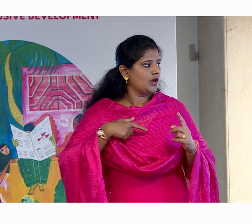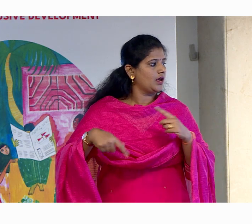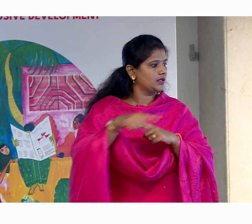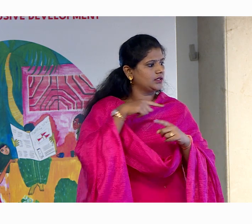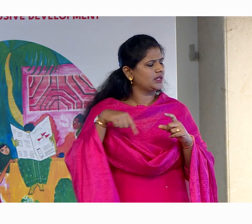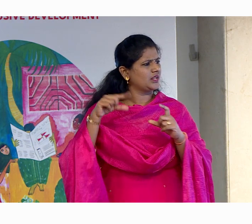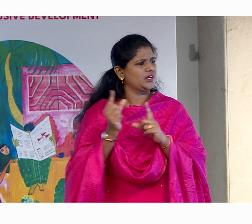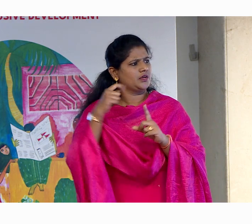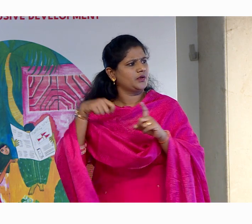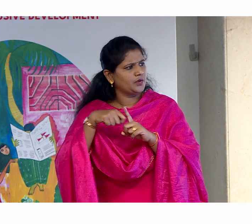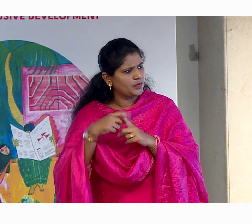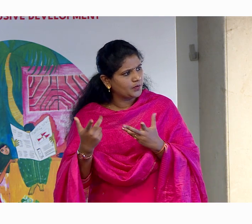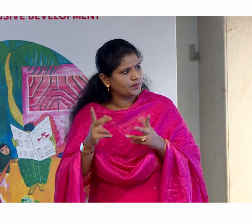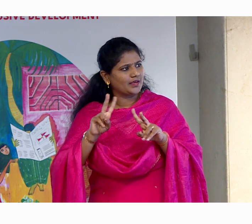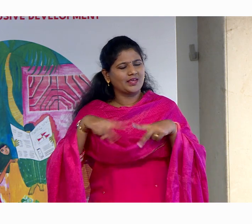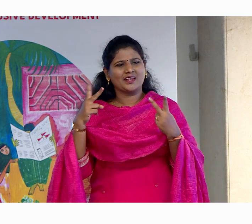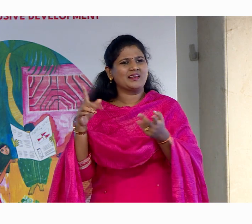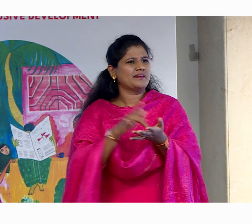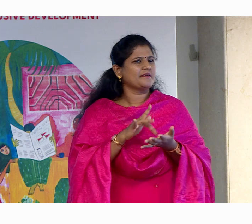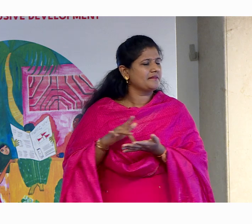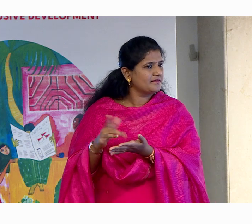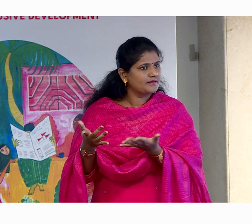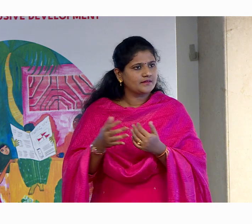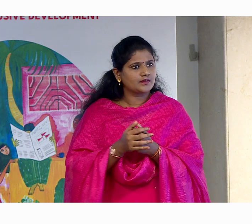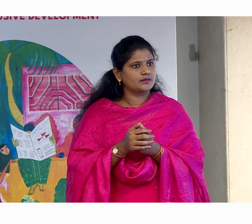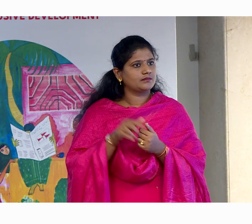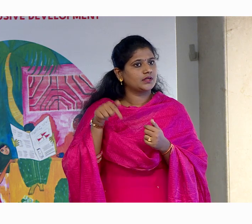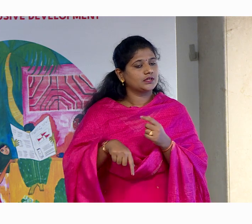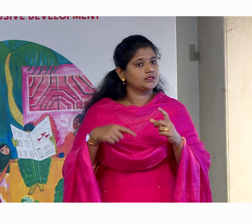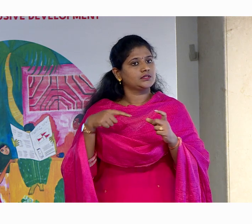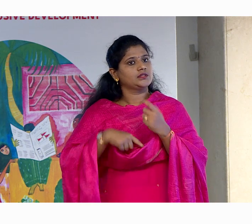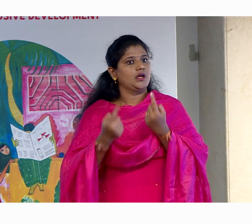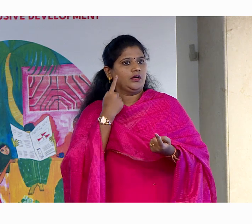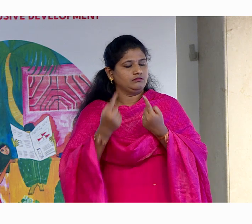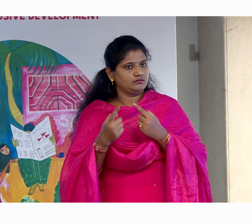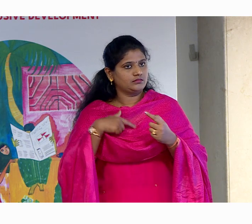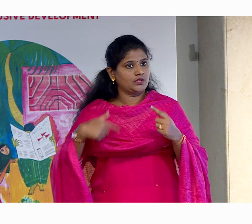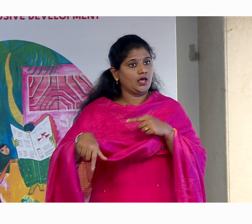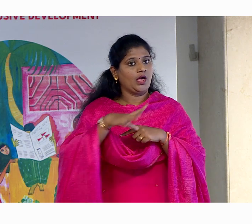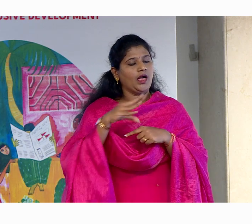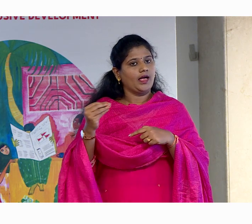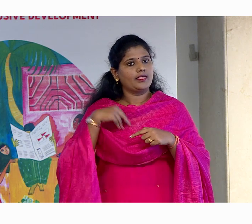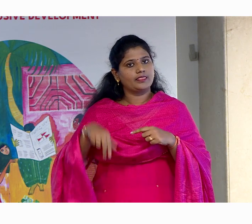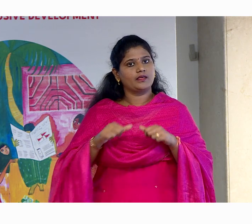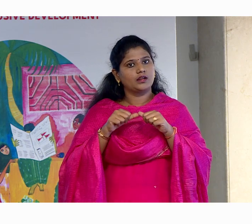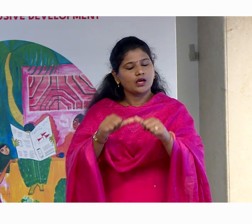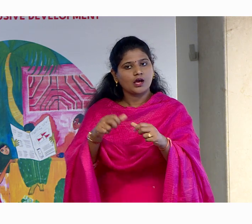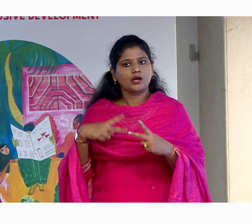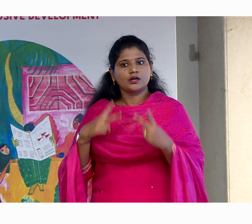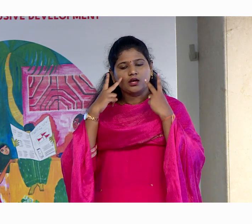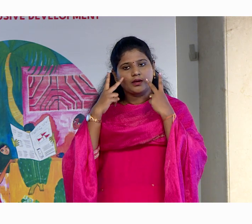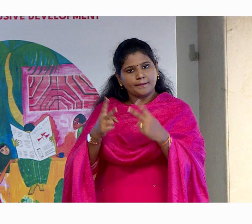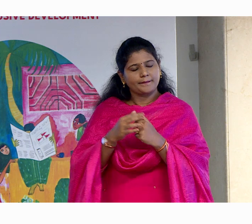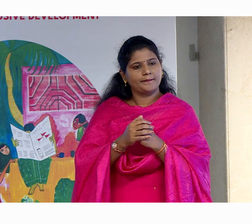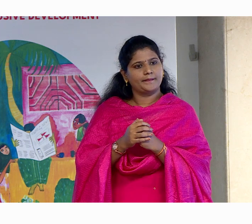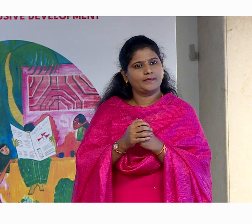England, which we also did. We conducted thematic analysis, as you'd expect. And then as the results were emerging and we realized what was going